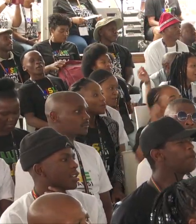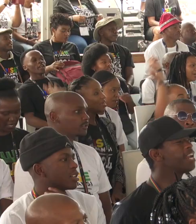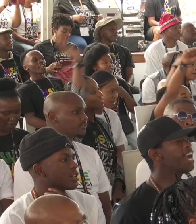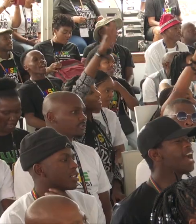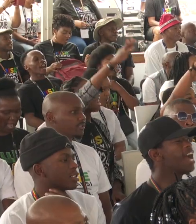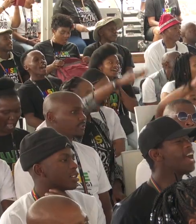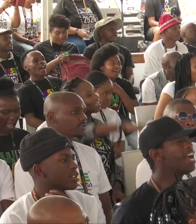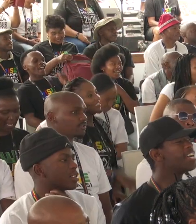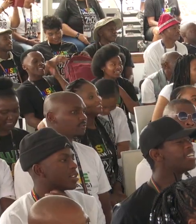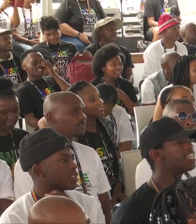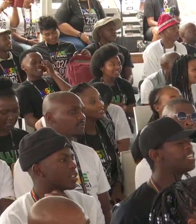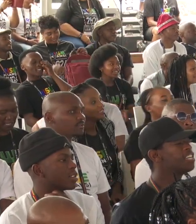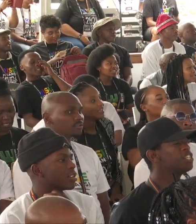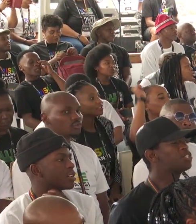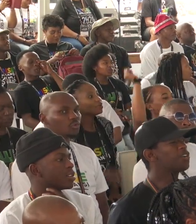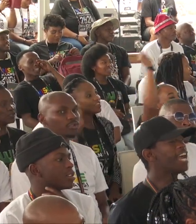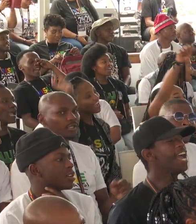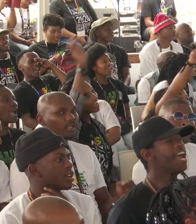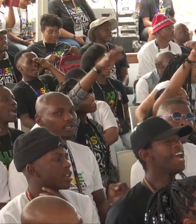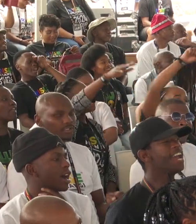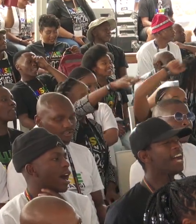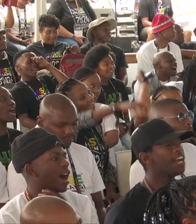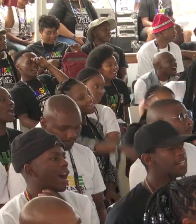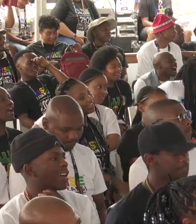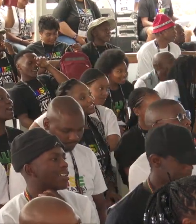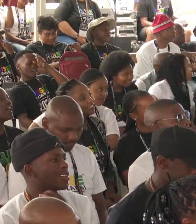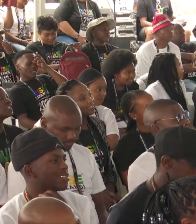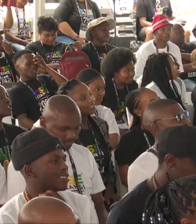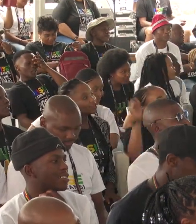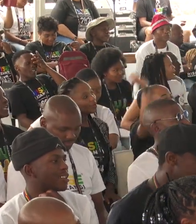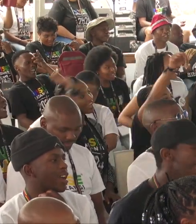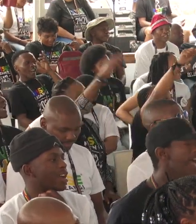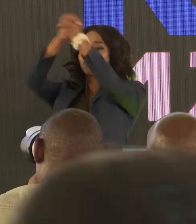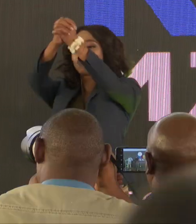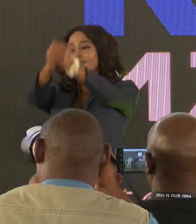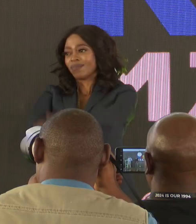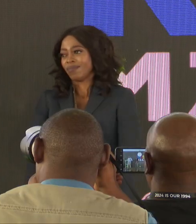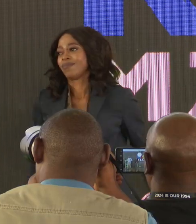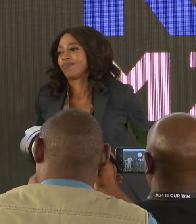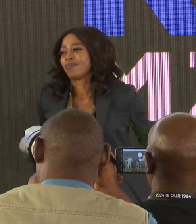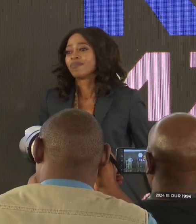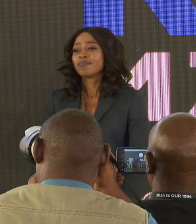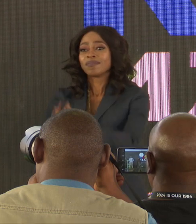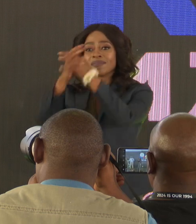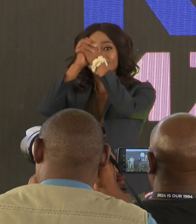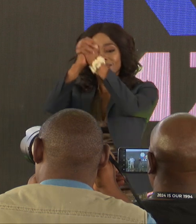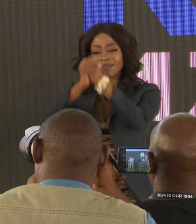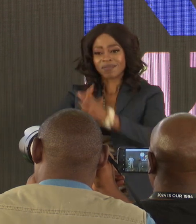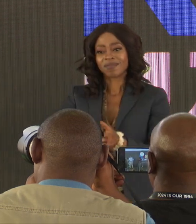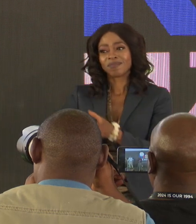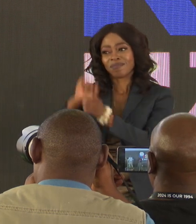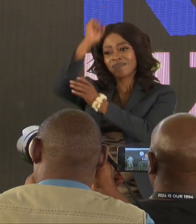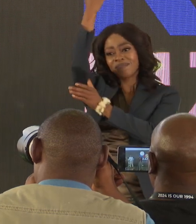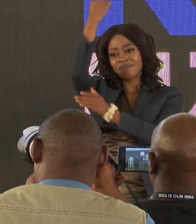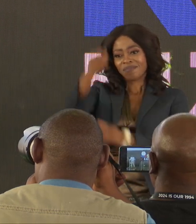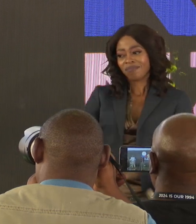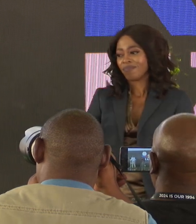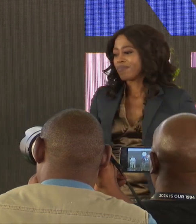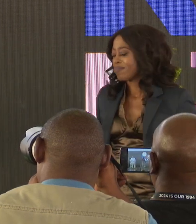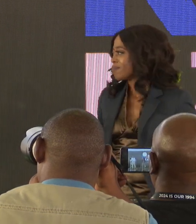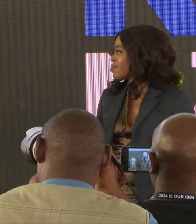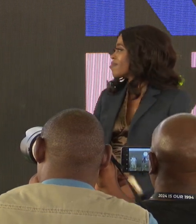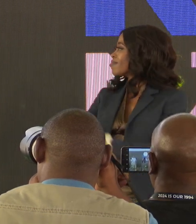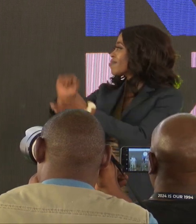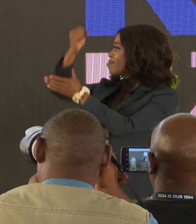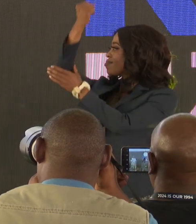rise! We rise! We rise! Together! Rise,